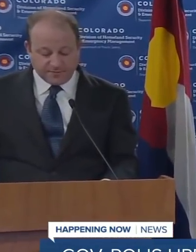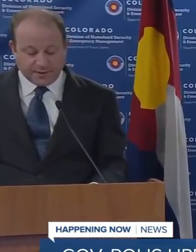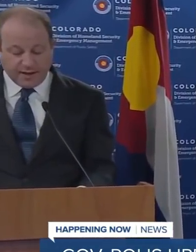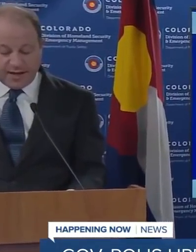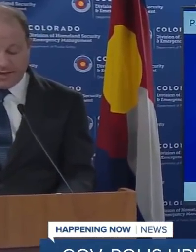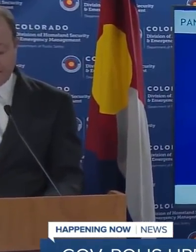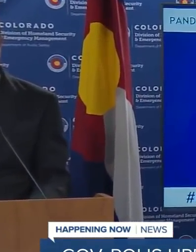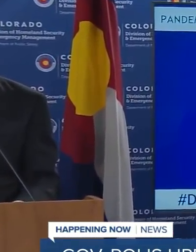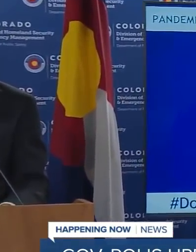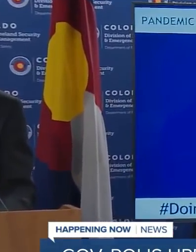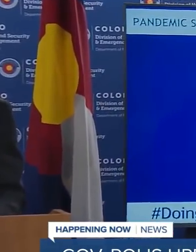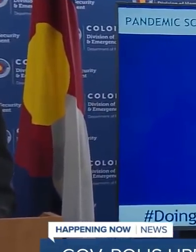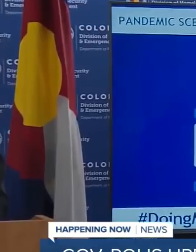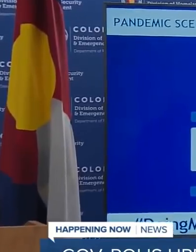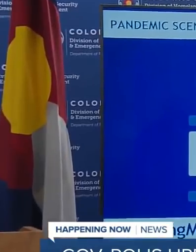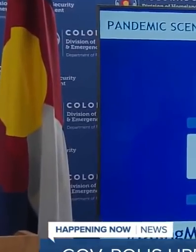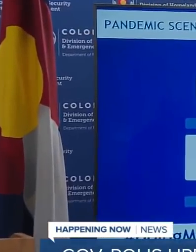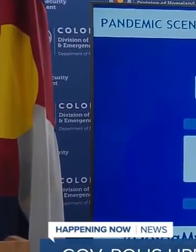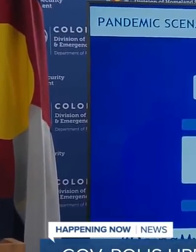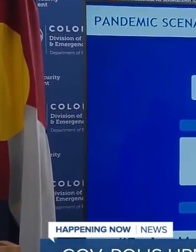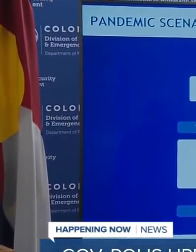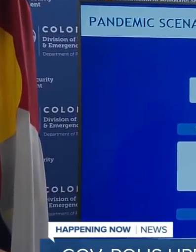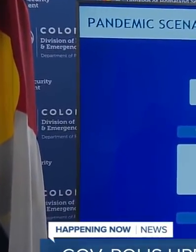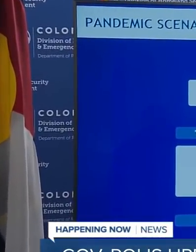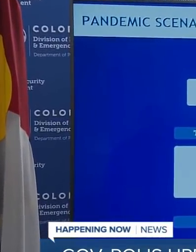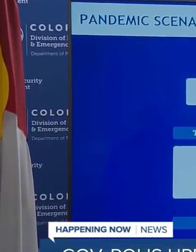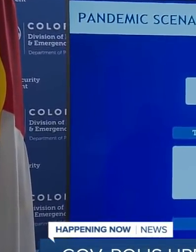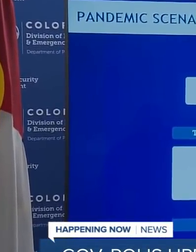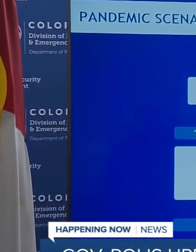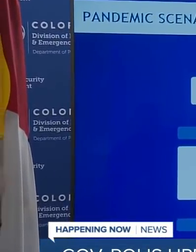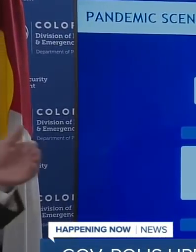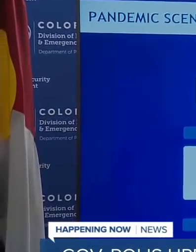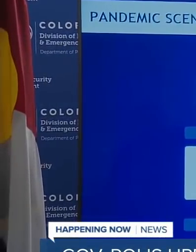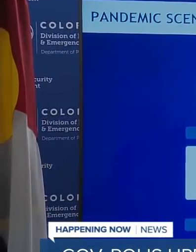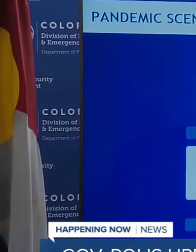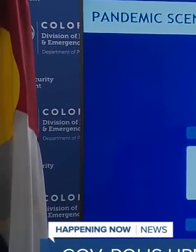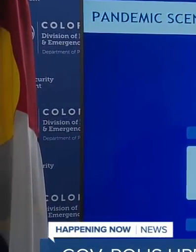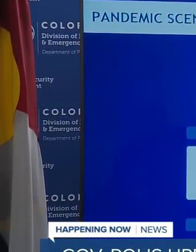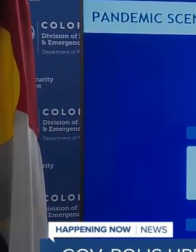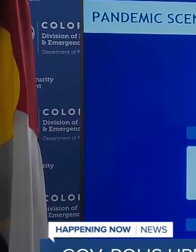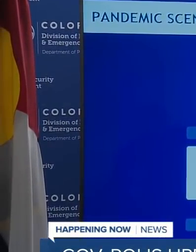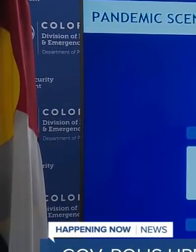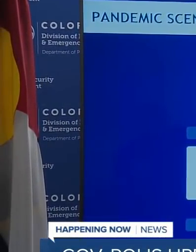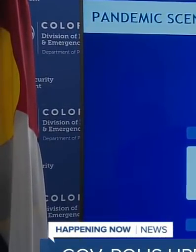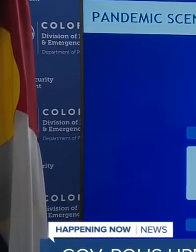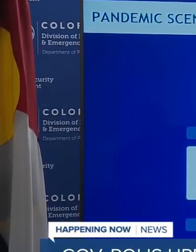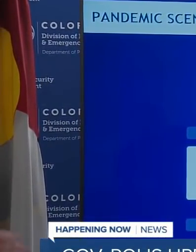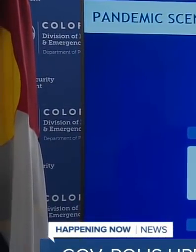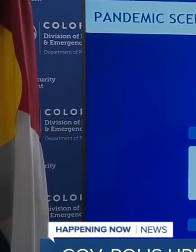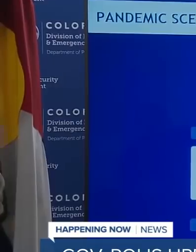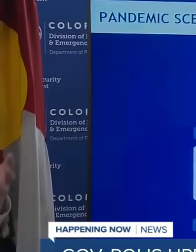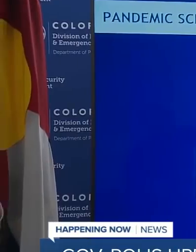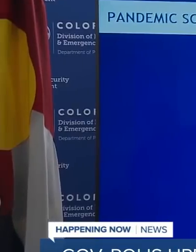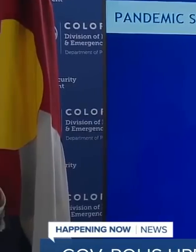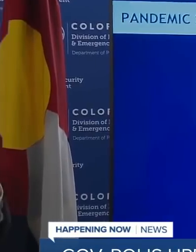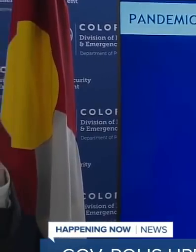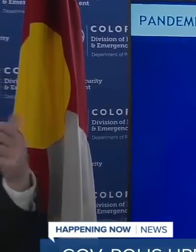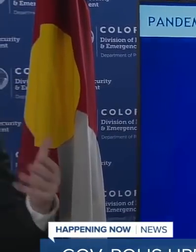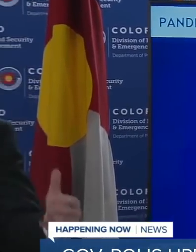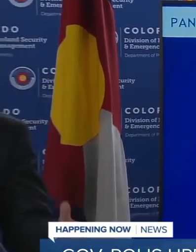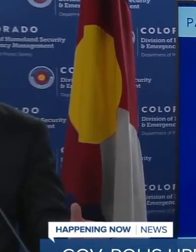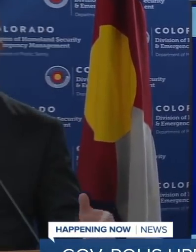4 months. That's going to be absolutely critical in helping people get through who've already lost their jobs, especially people,